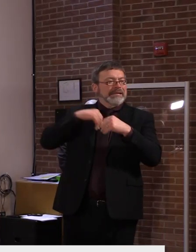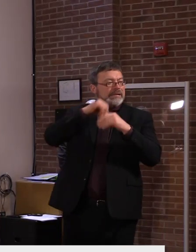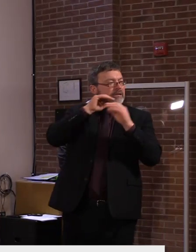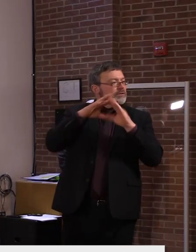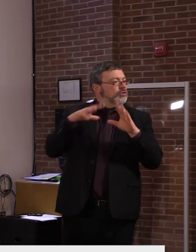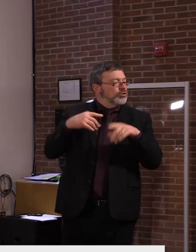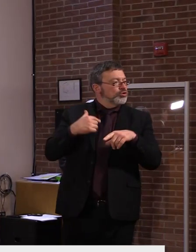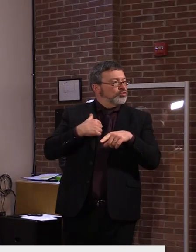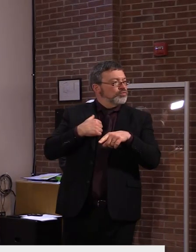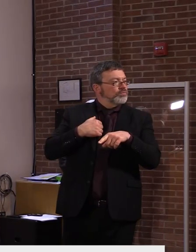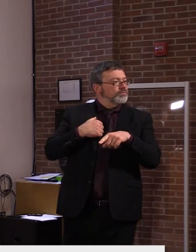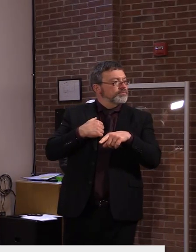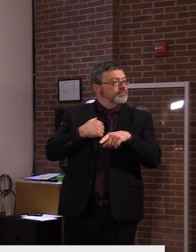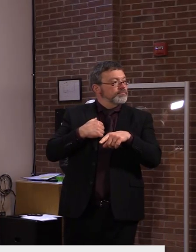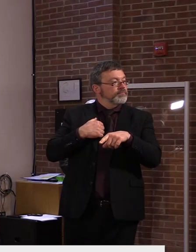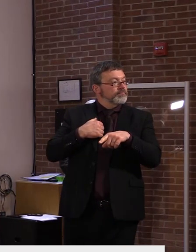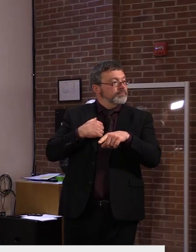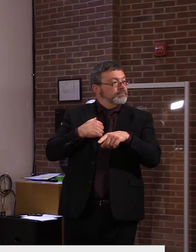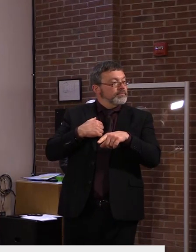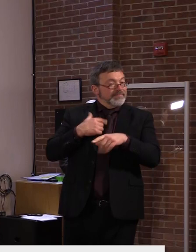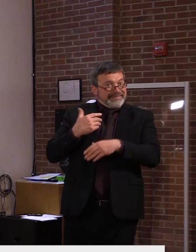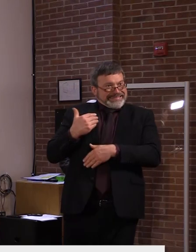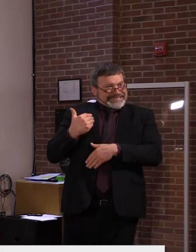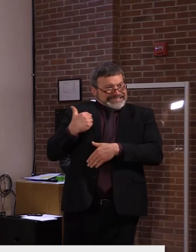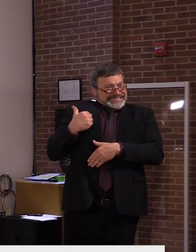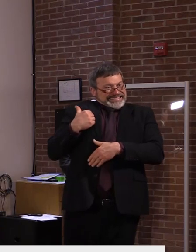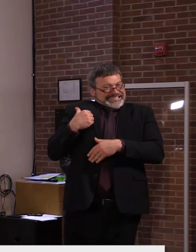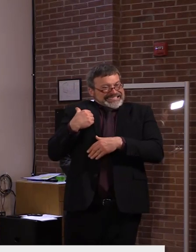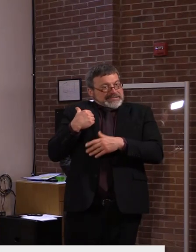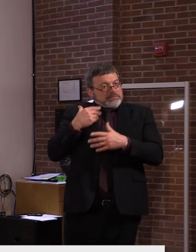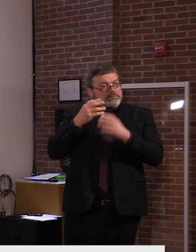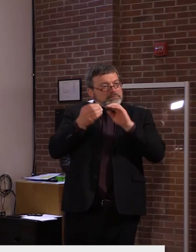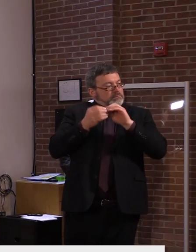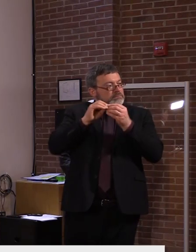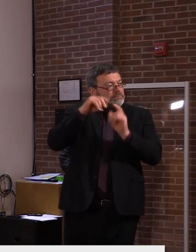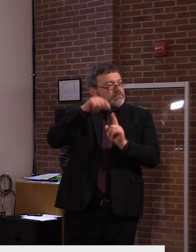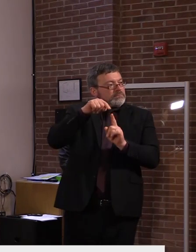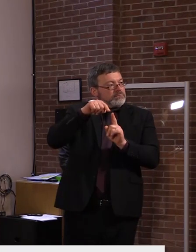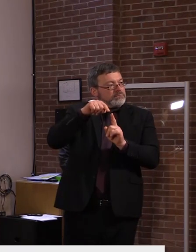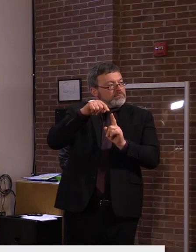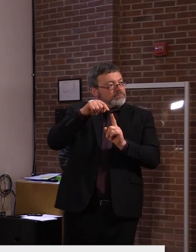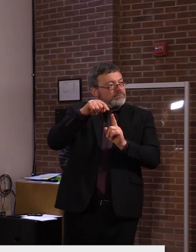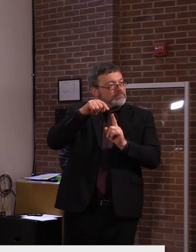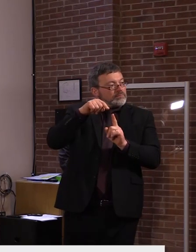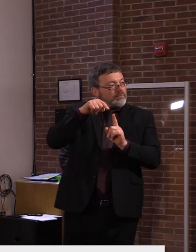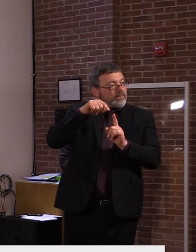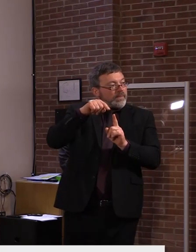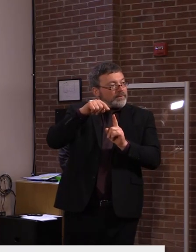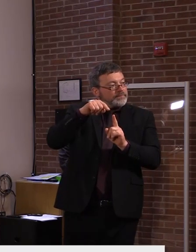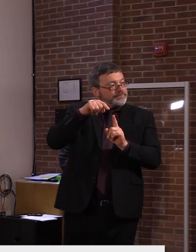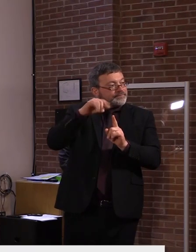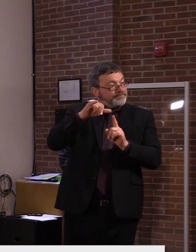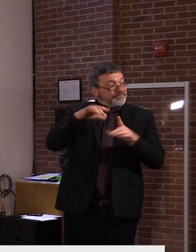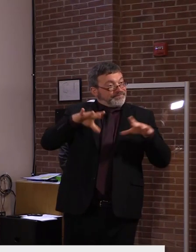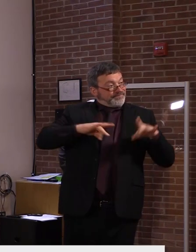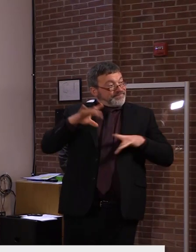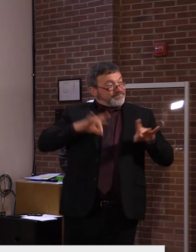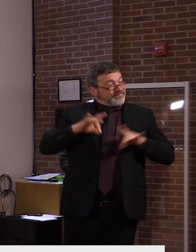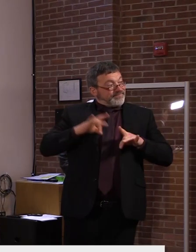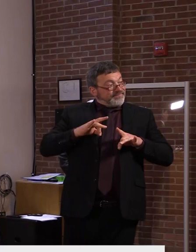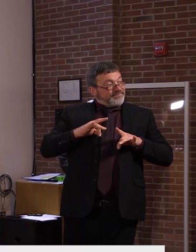what is the latest numbers as to on this latest uptick on positive